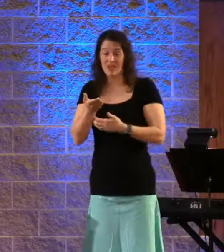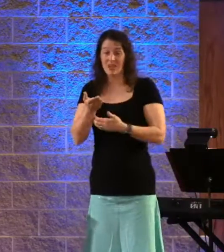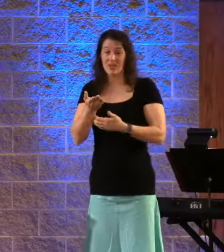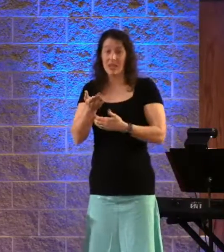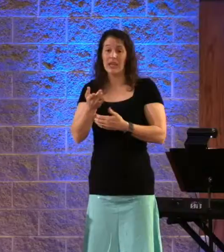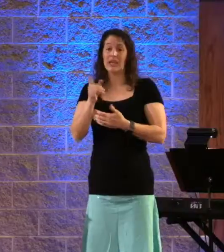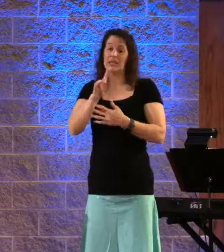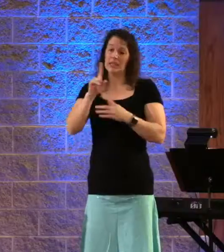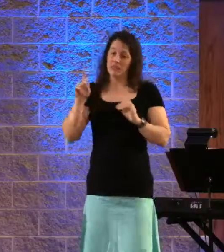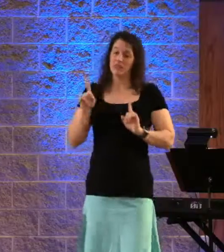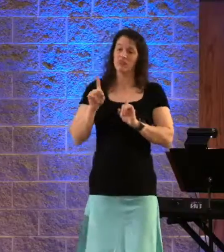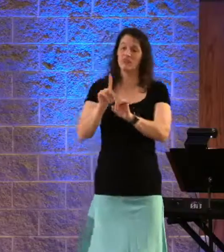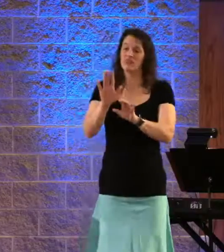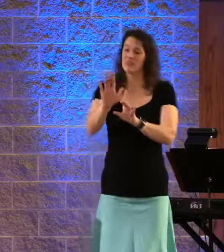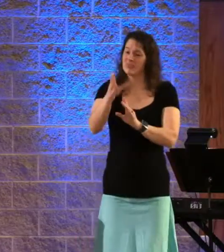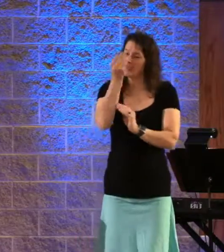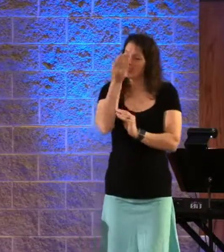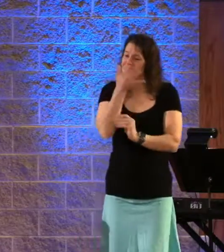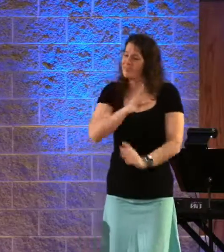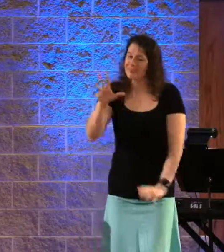come alongside and say, no!